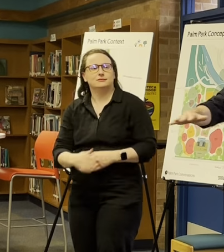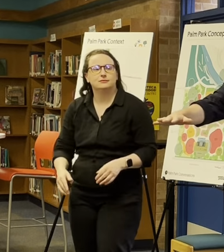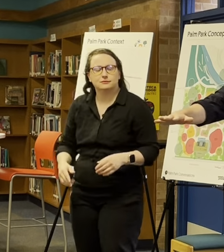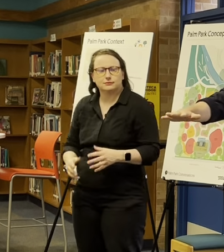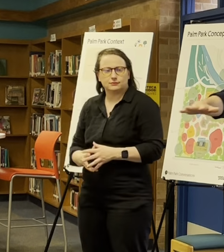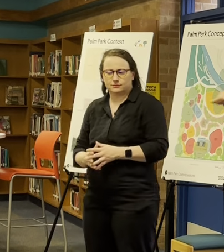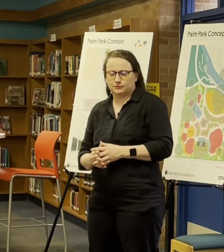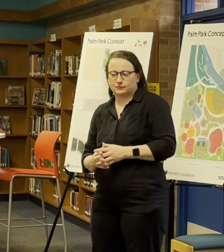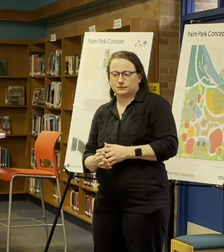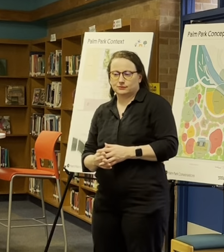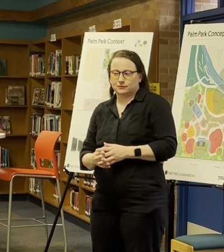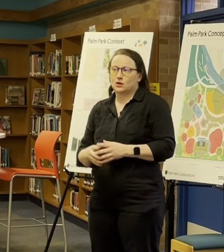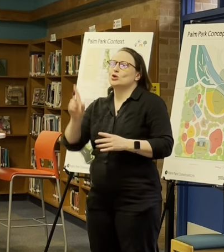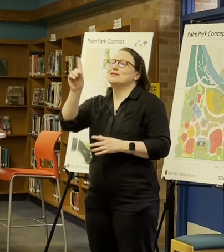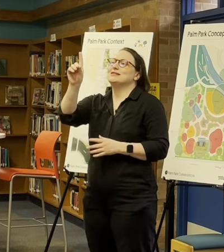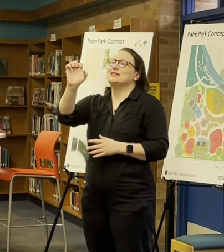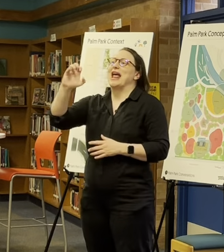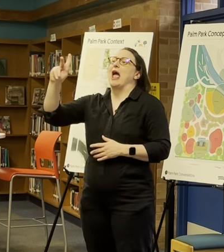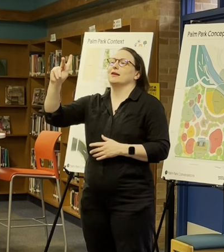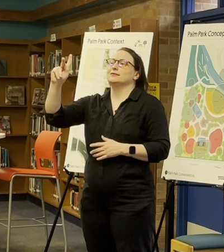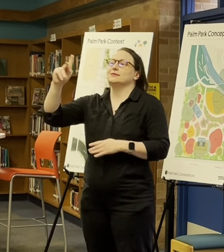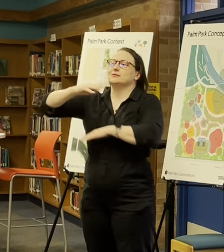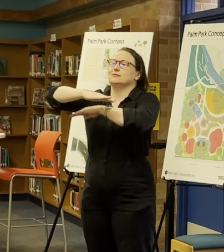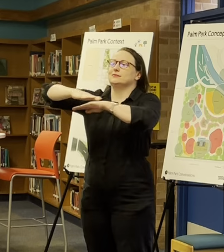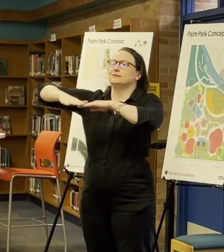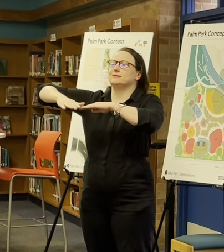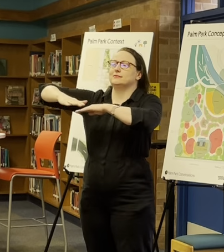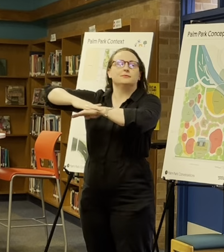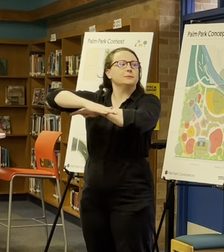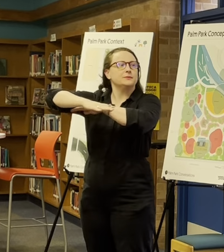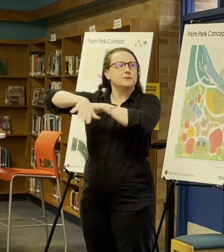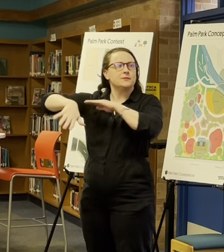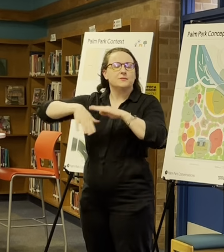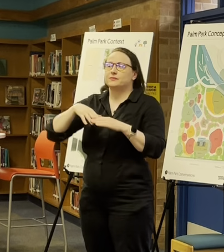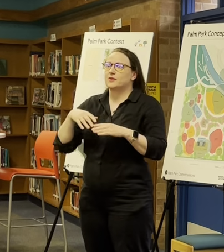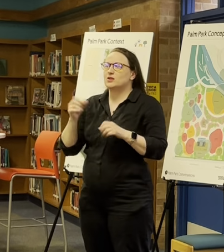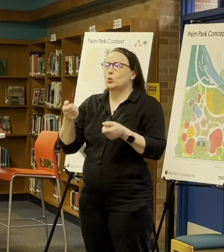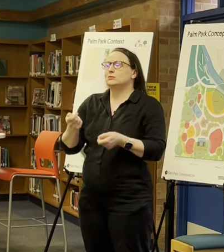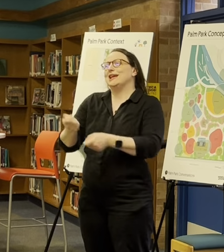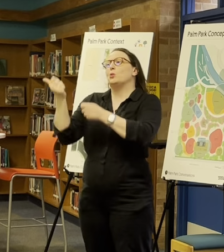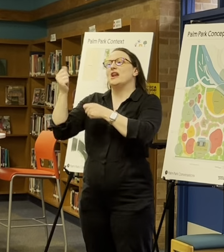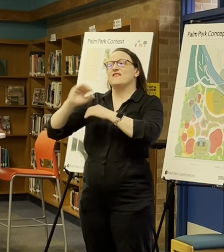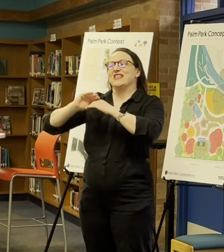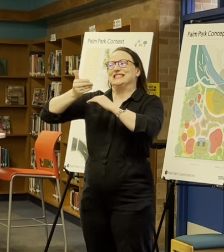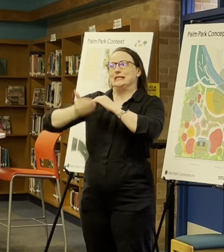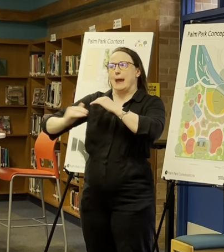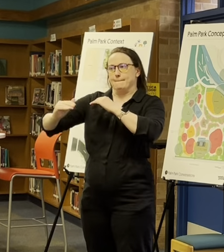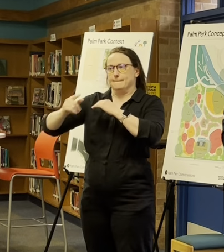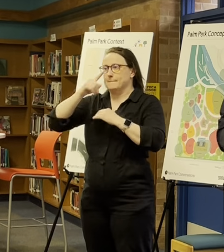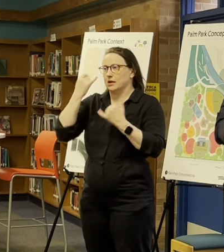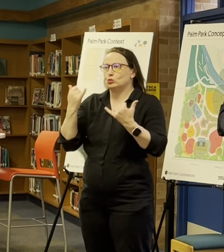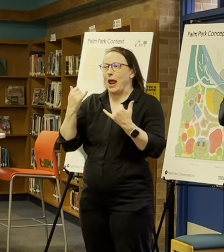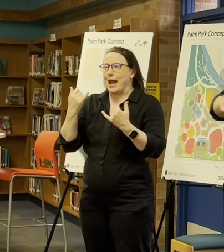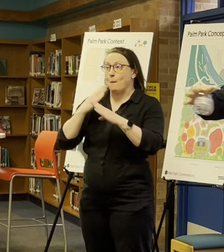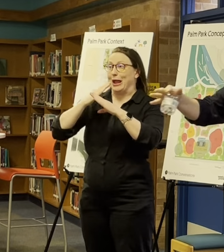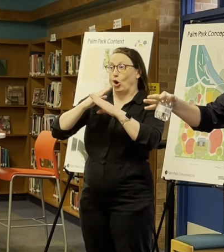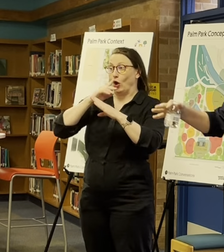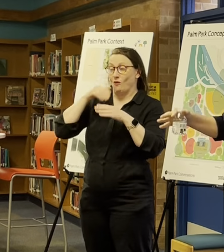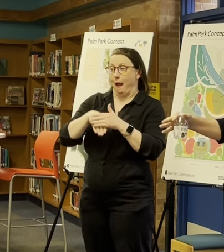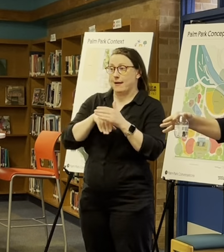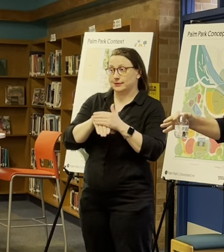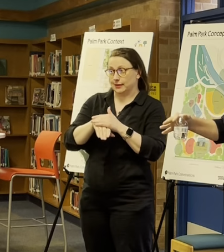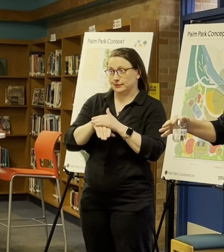We build a deck to eliminate the step, the barrier for accessibility, but also protect the